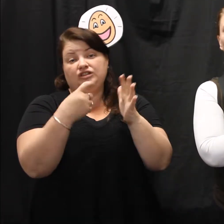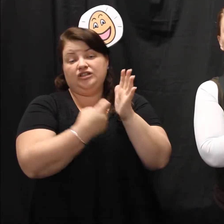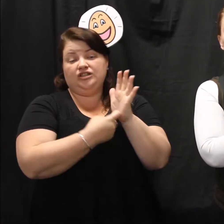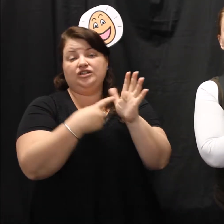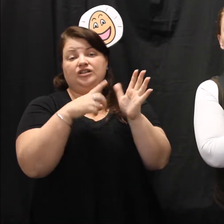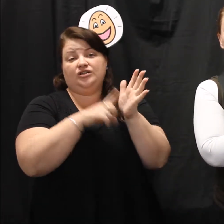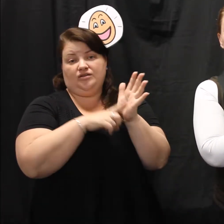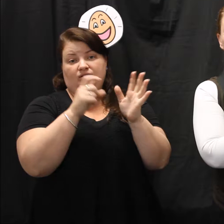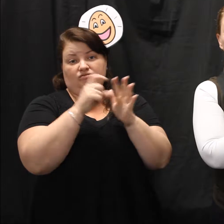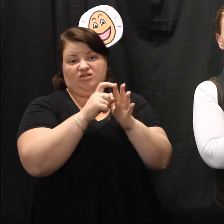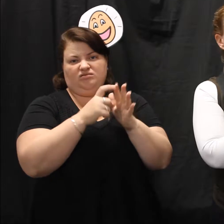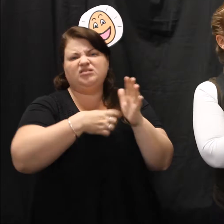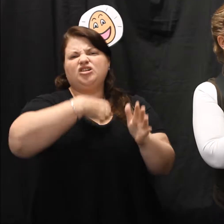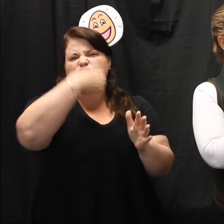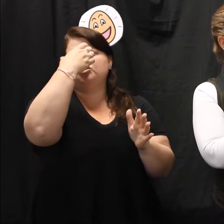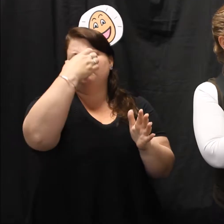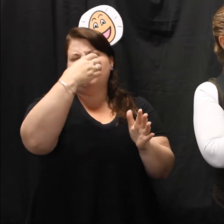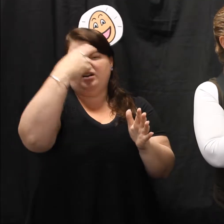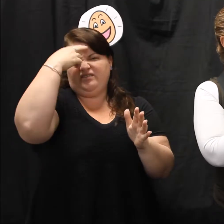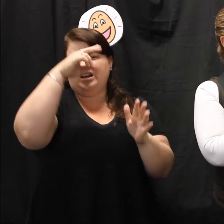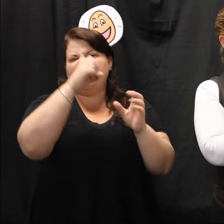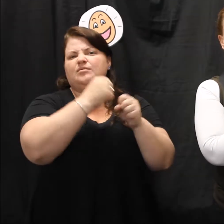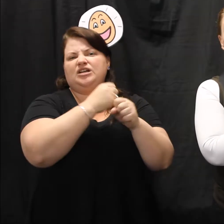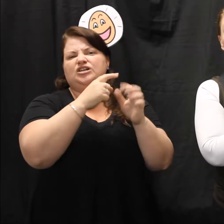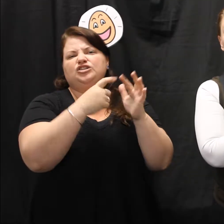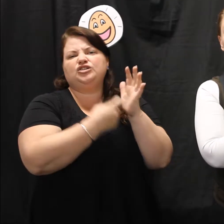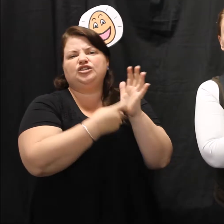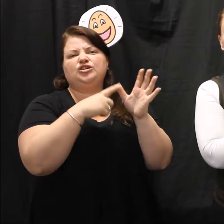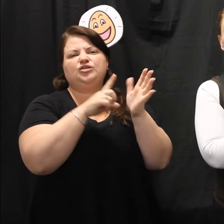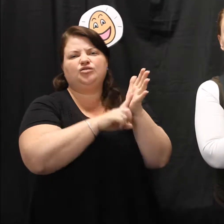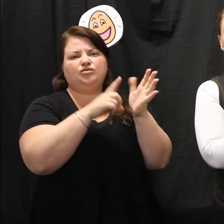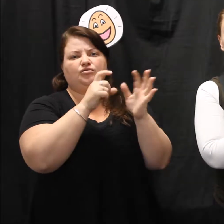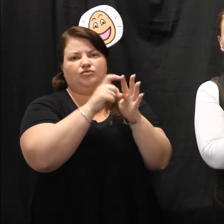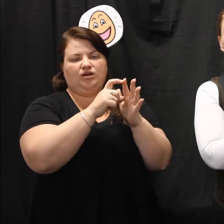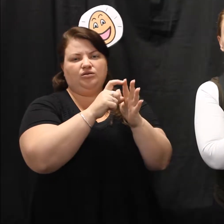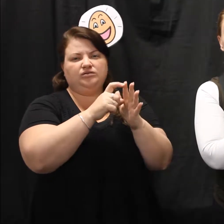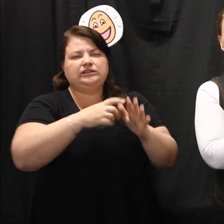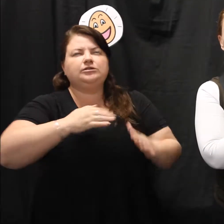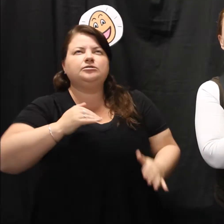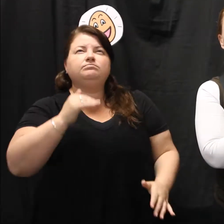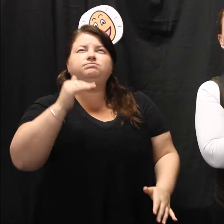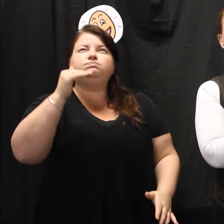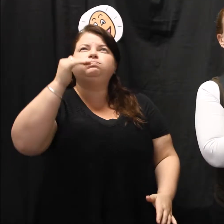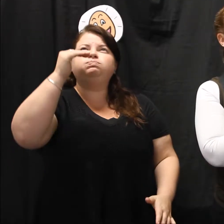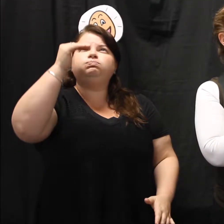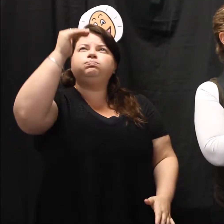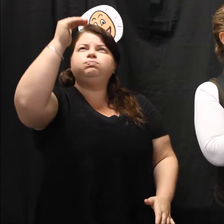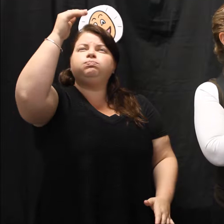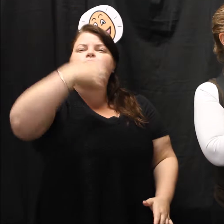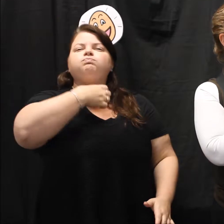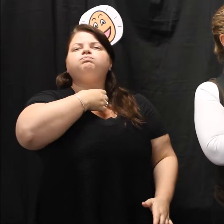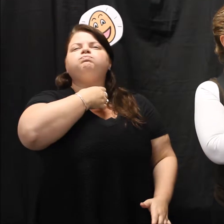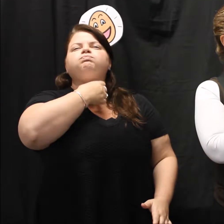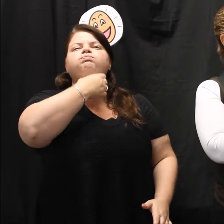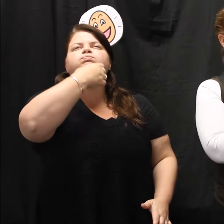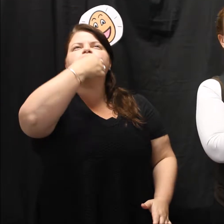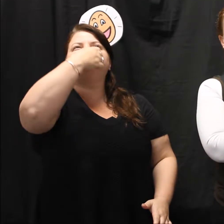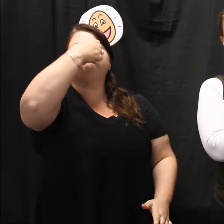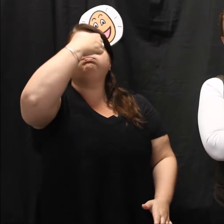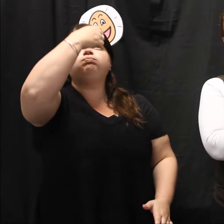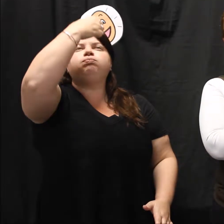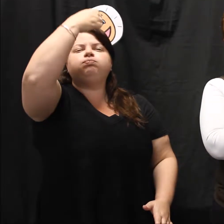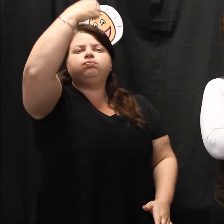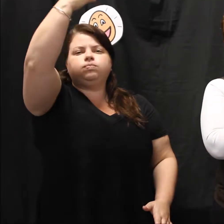Gerald was a tall giraffe whose neck was long and slim, but